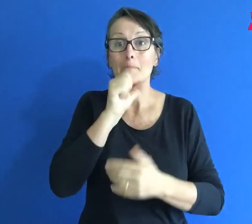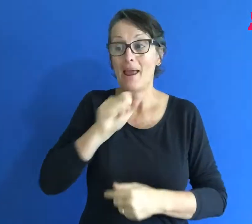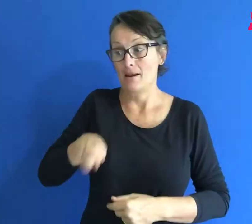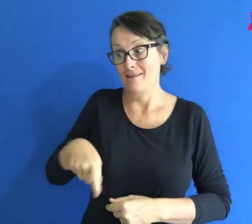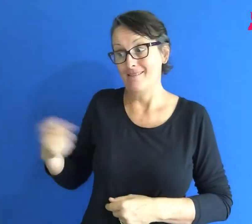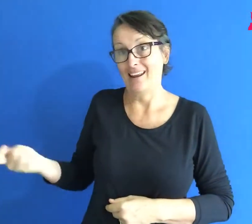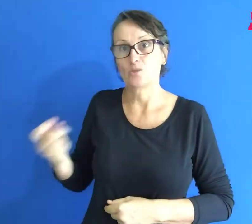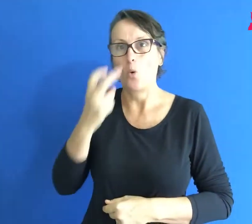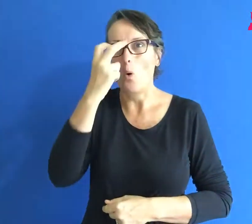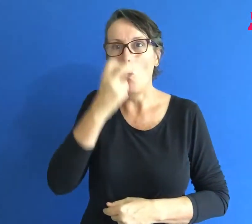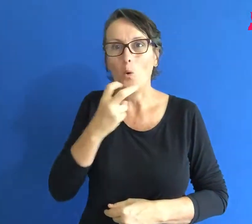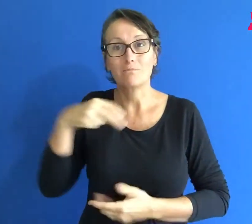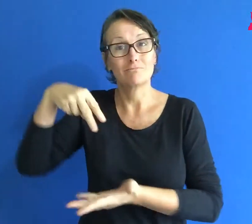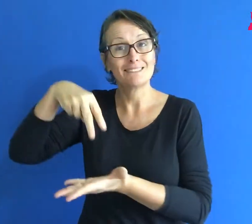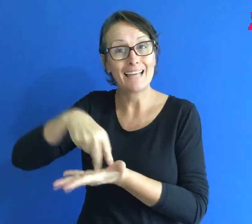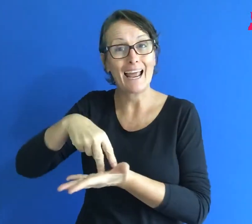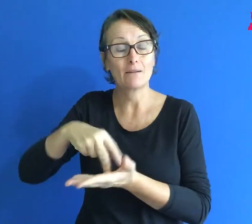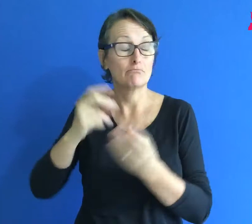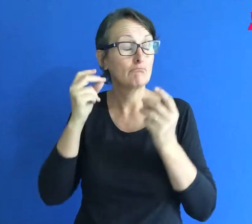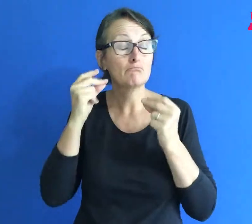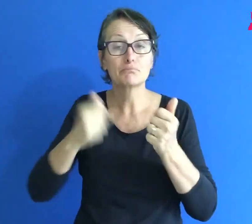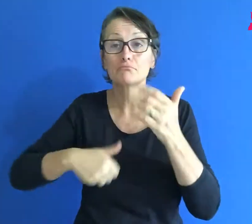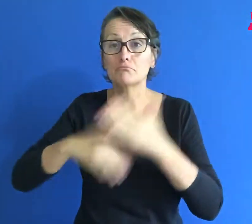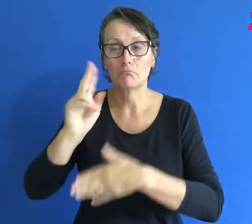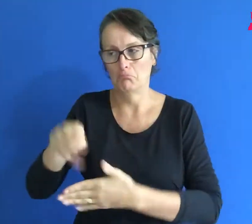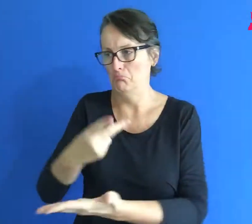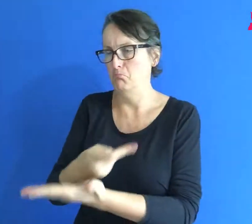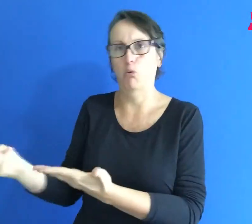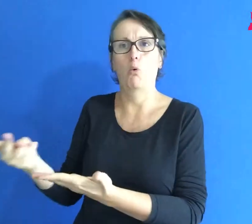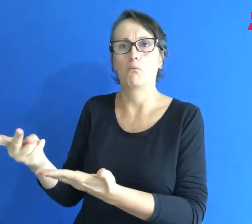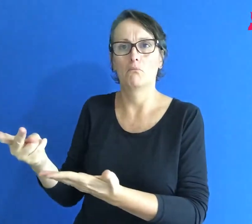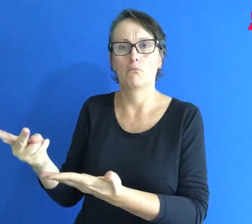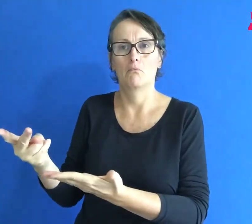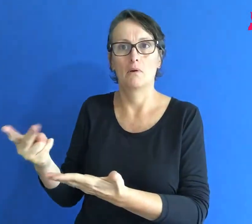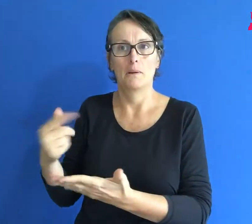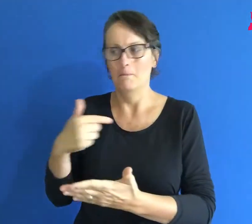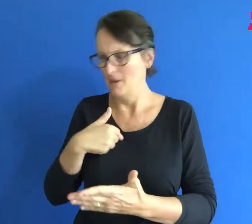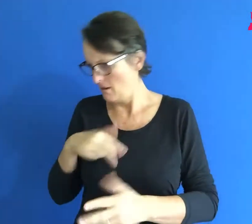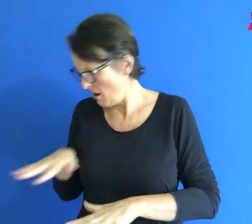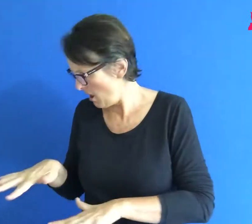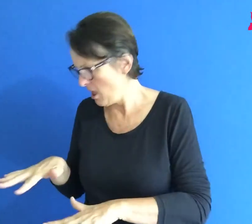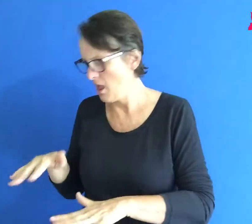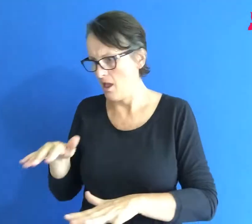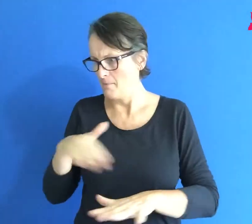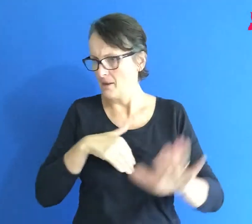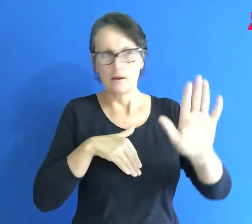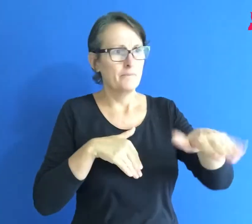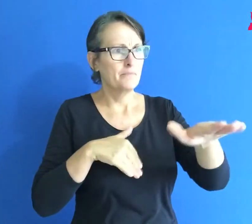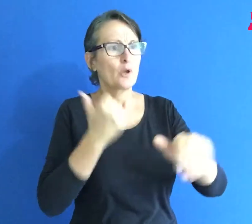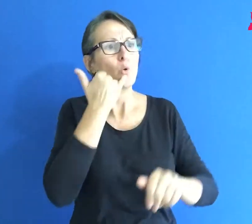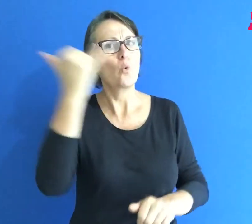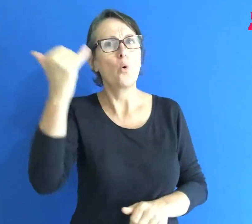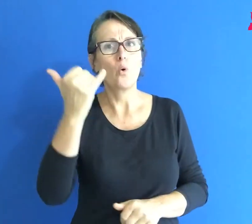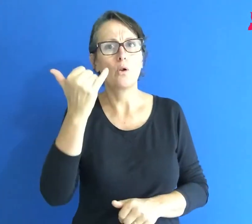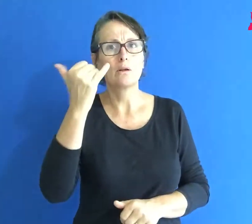collapsed. And I'm looking at the guy behind the counter who's freaking out, and I said, "It's a stroke, ring the ambulance." Ambulance got there in no